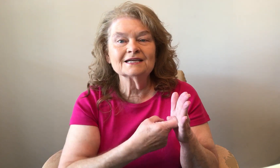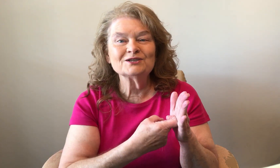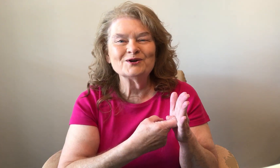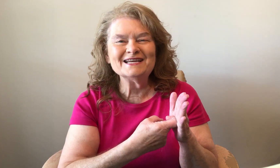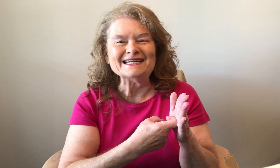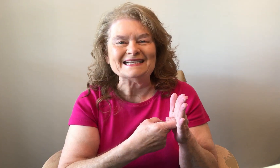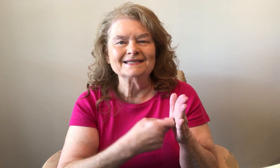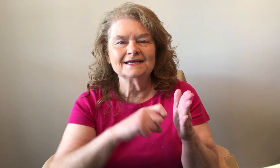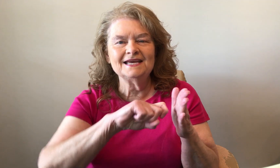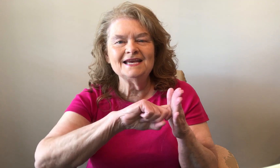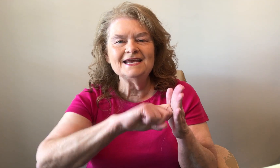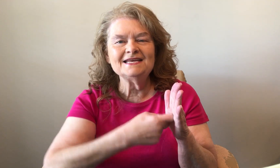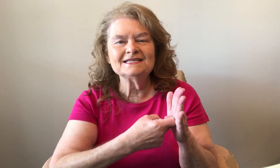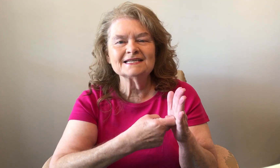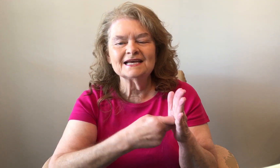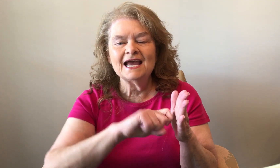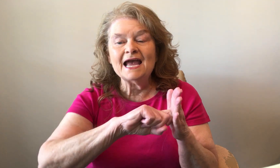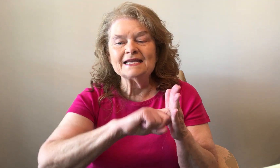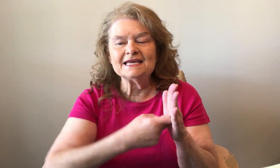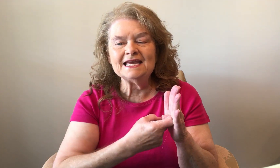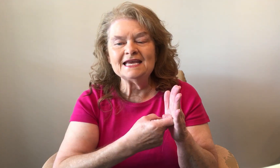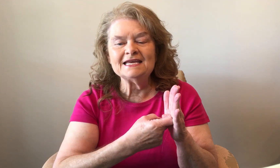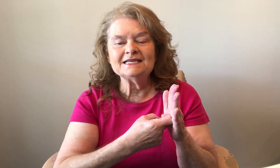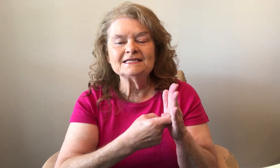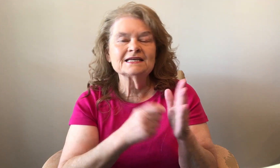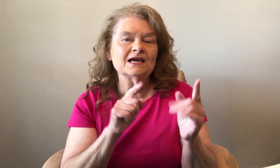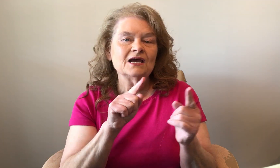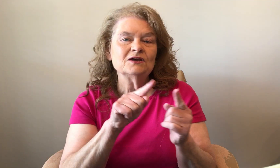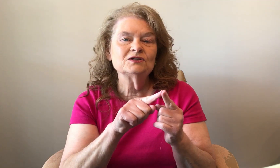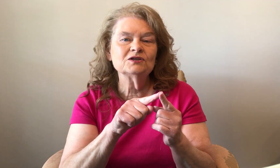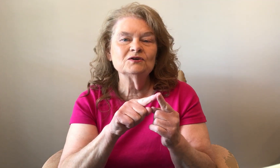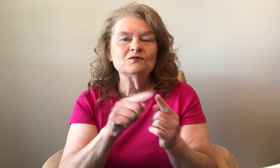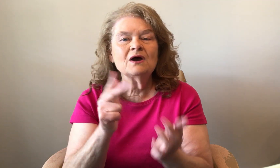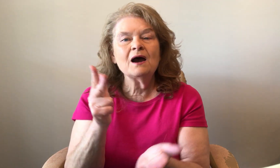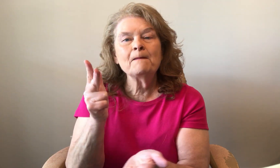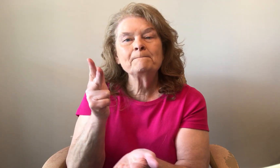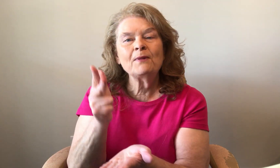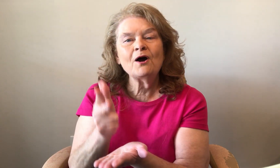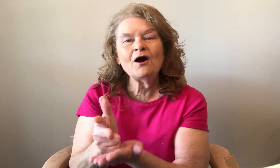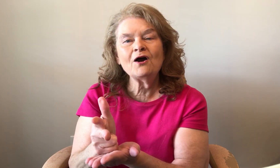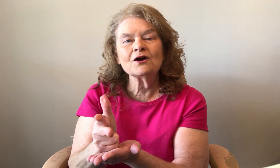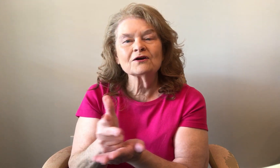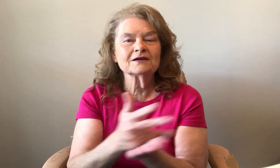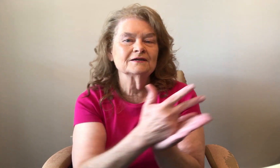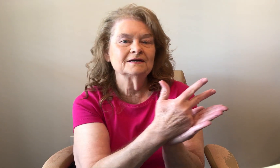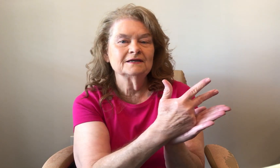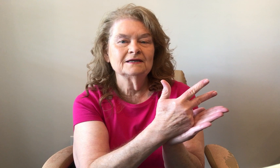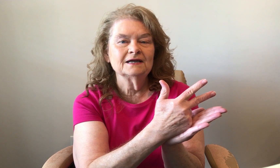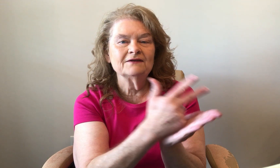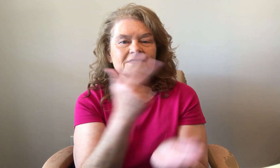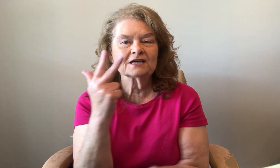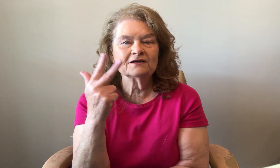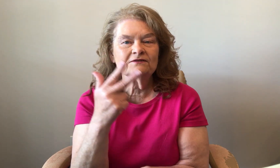turn it. Keys, keys to park. I just got a